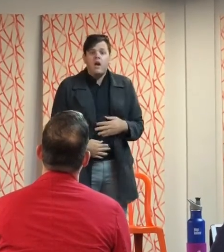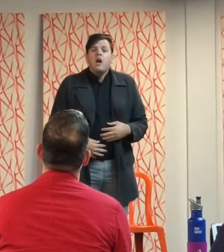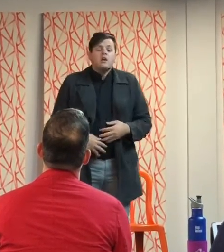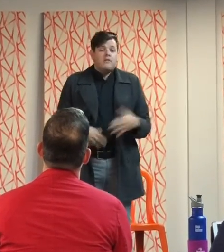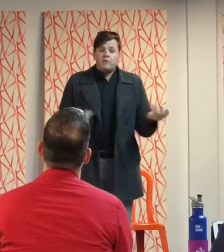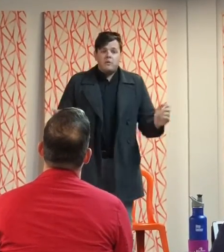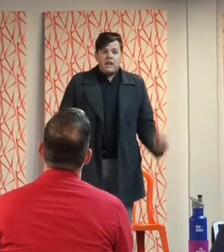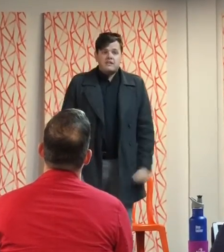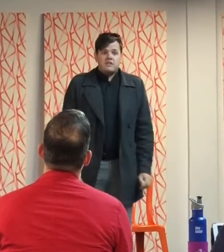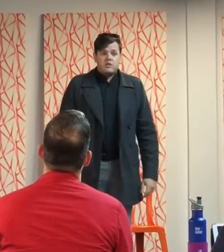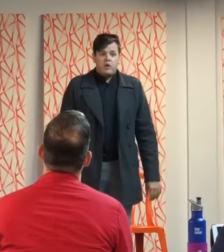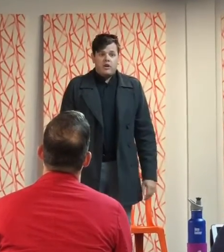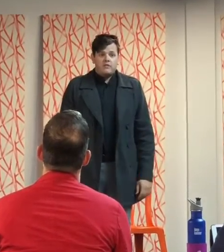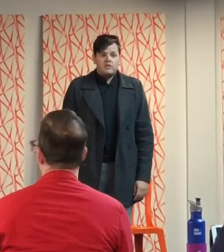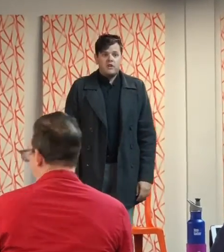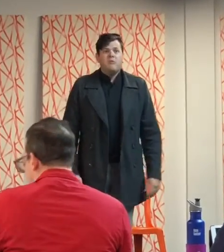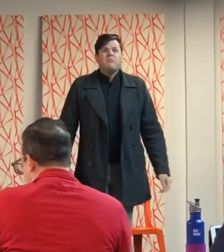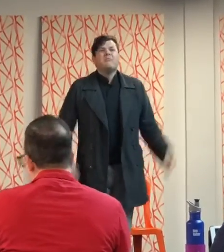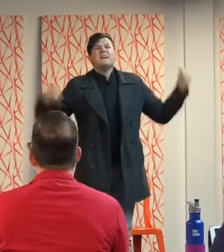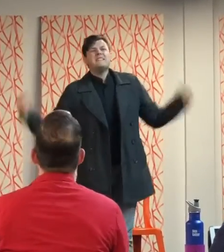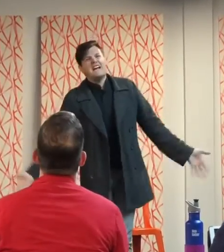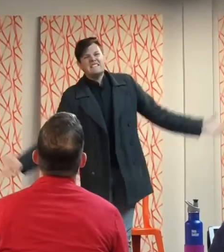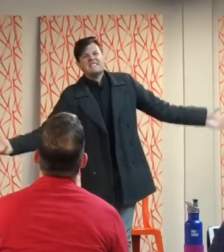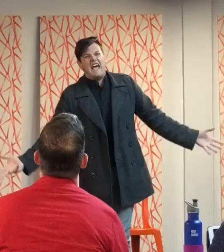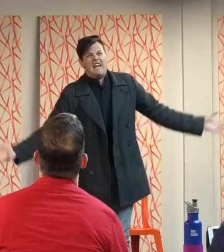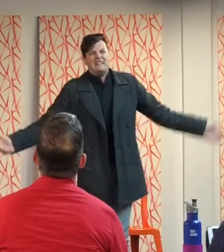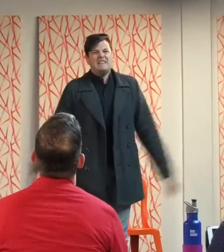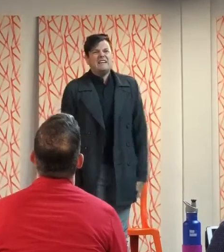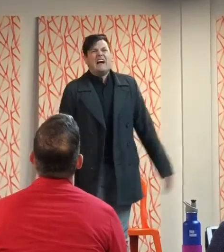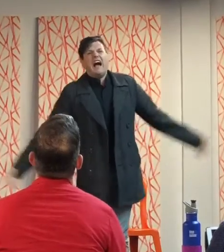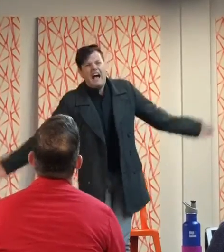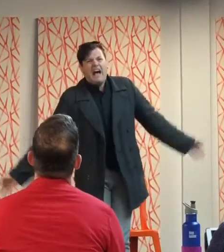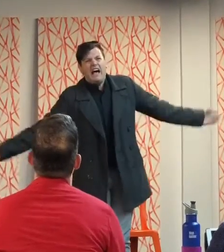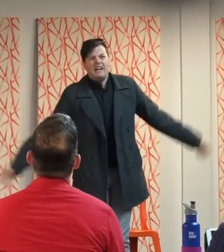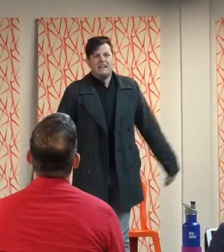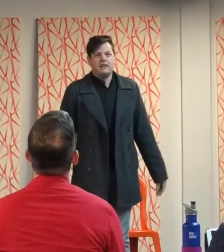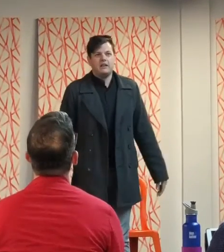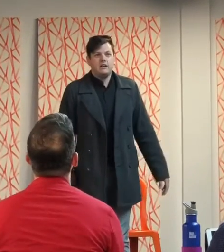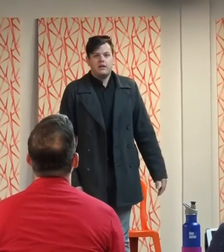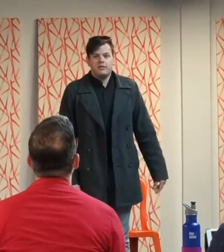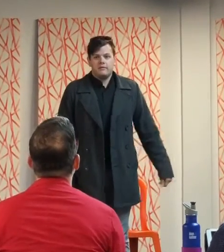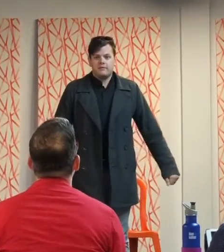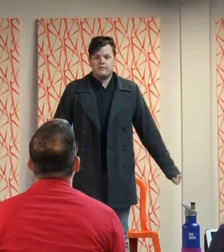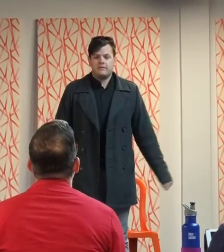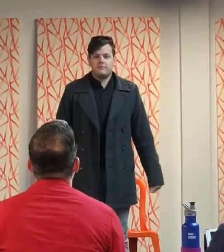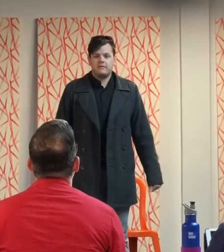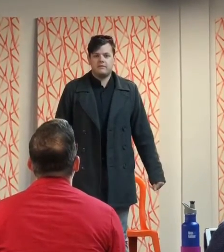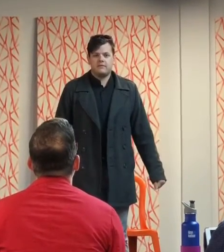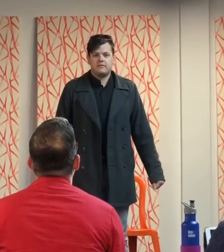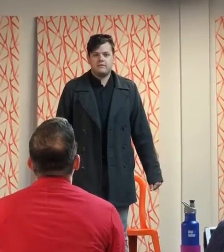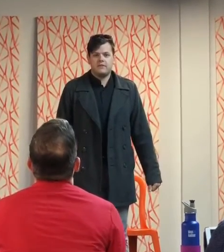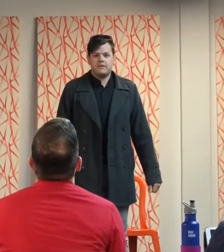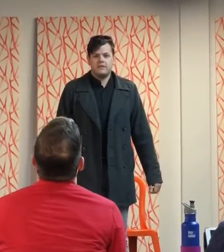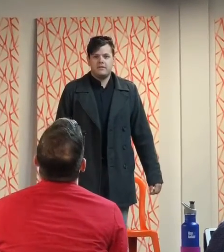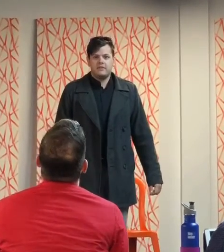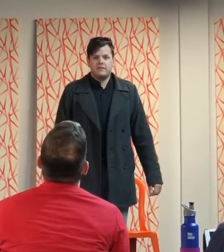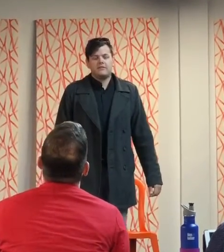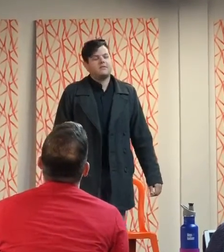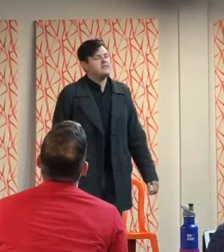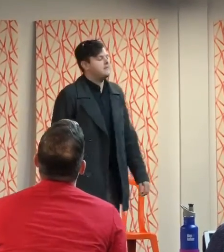If you want to be cast next to normal, all you have to do is go, My son's dead! Ah! Spoilers! Yeah! It's time to be on the